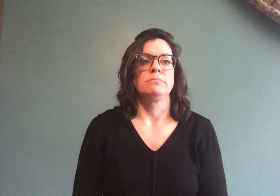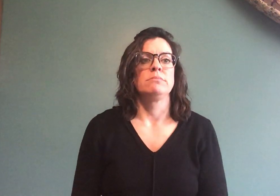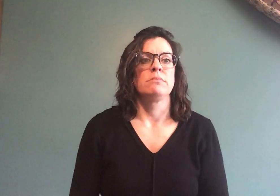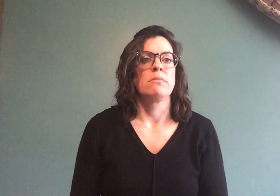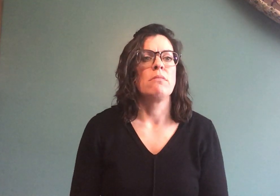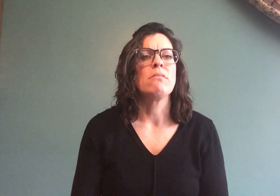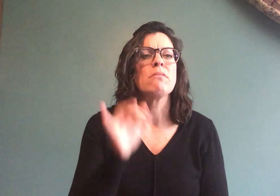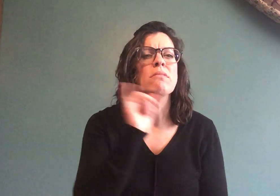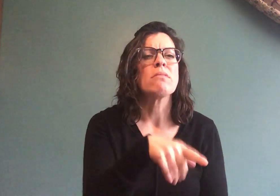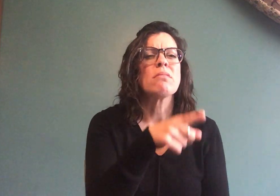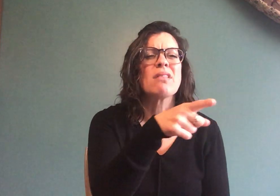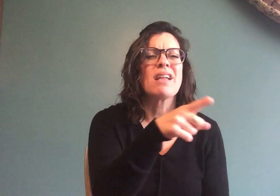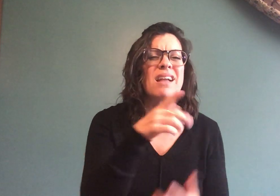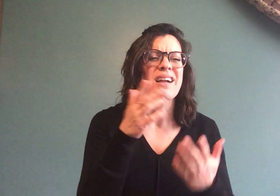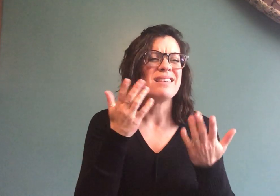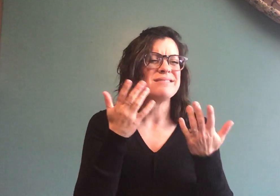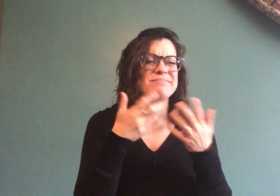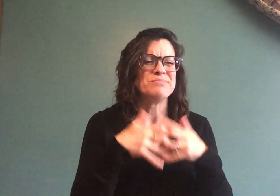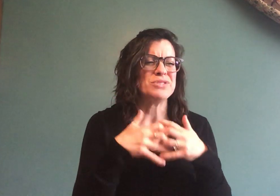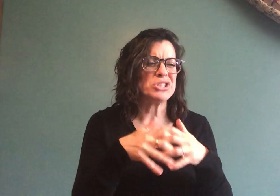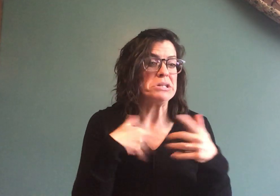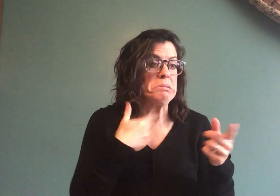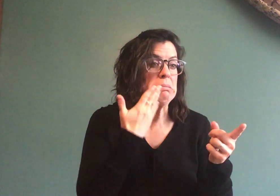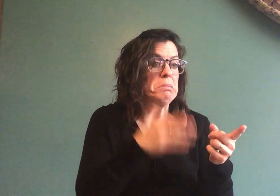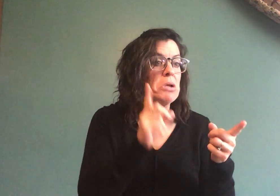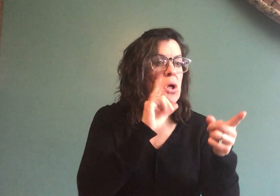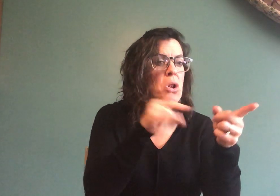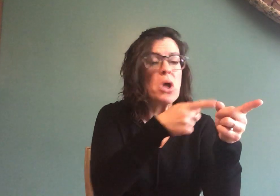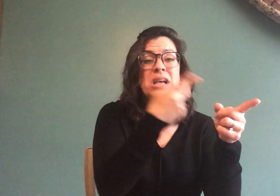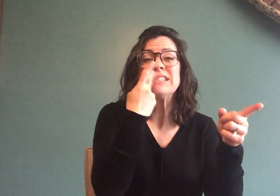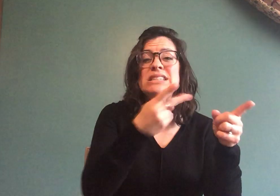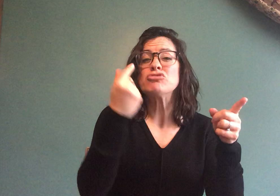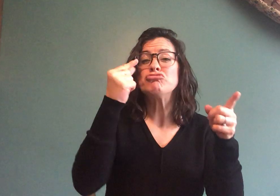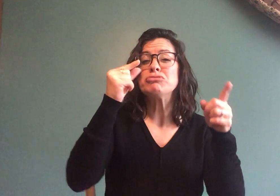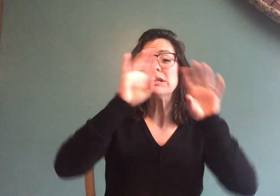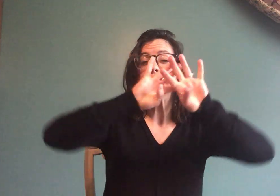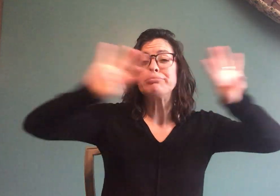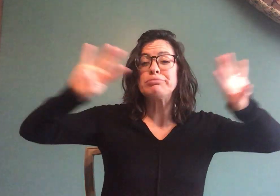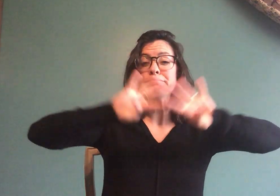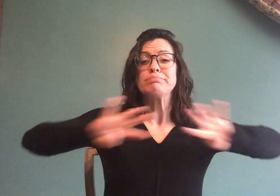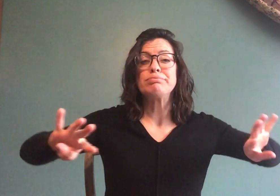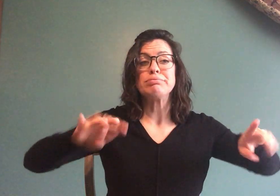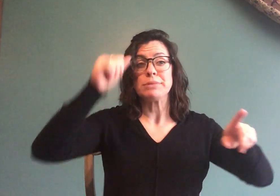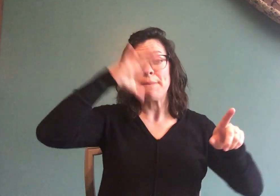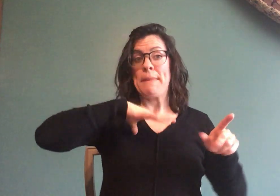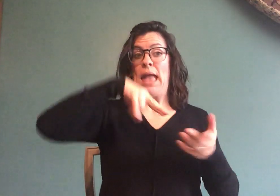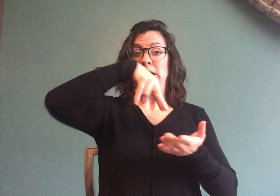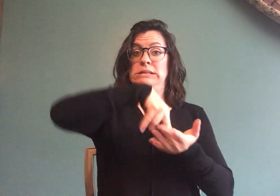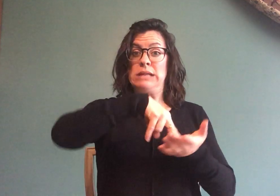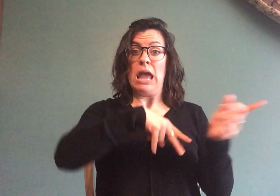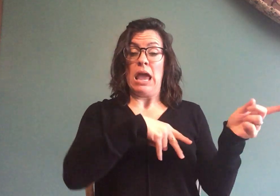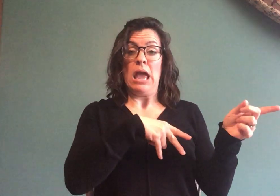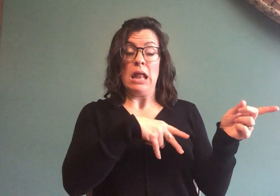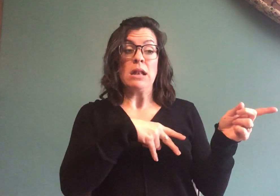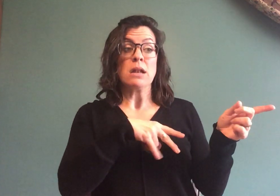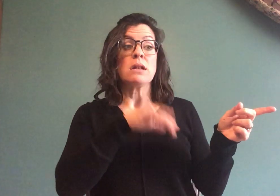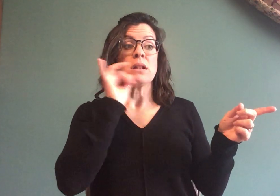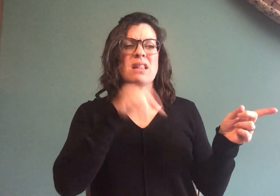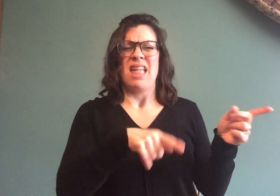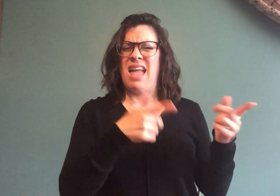All right. See the caution tape, right? And it looks like some kind of a cutter that this comes down and crushes or presses or cuts or something. You see